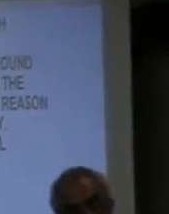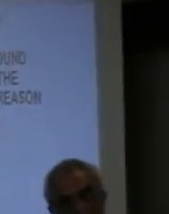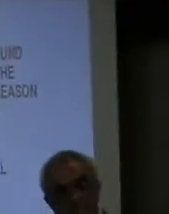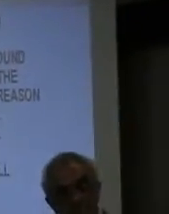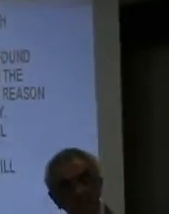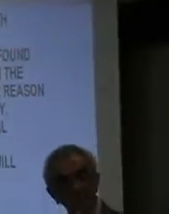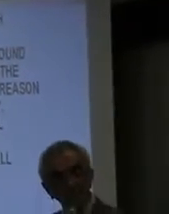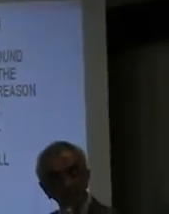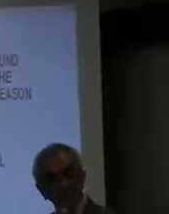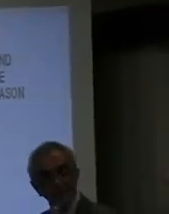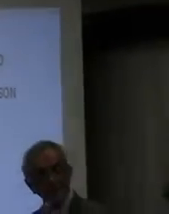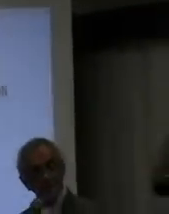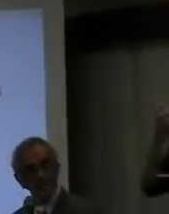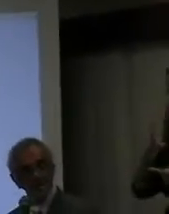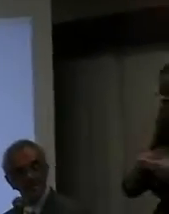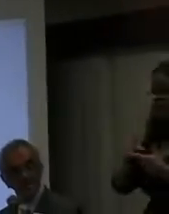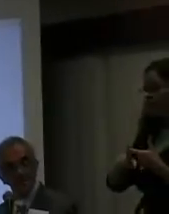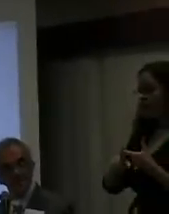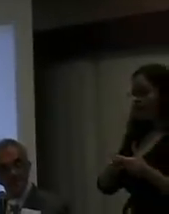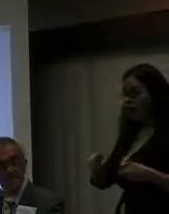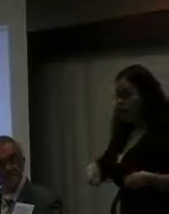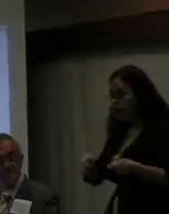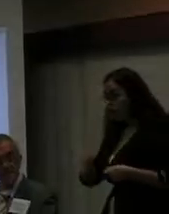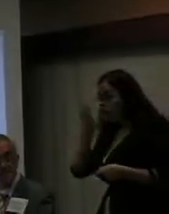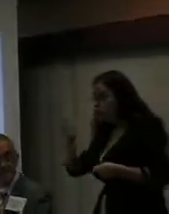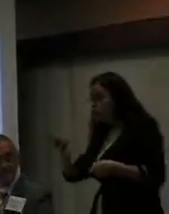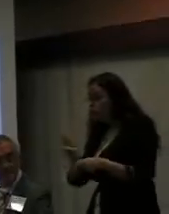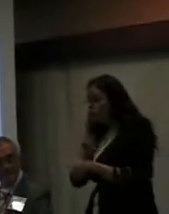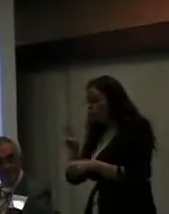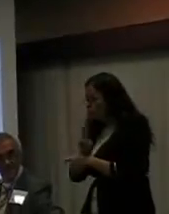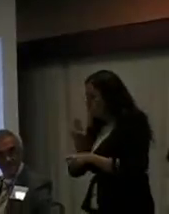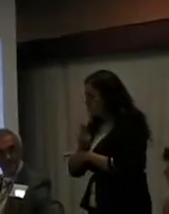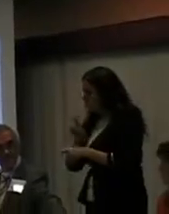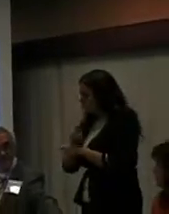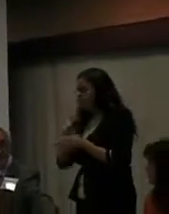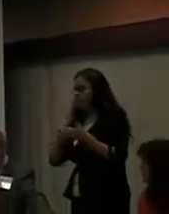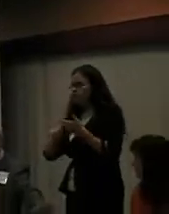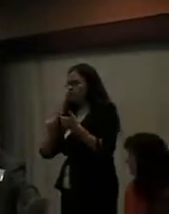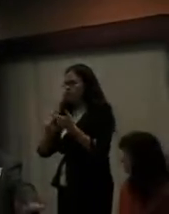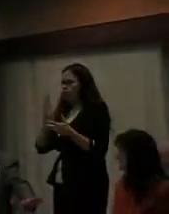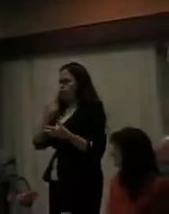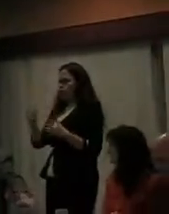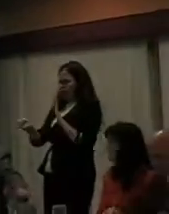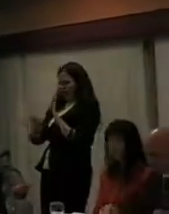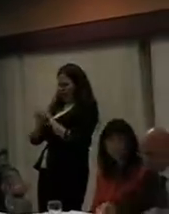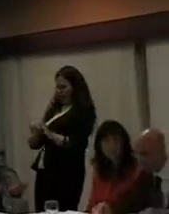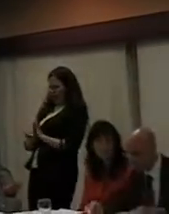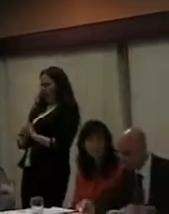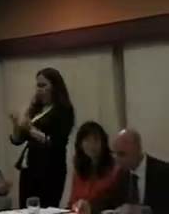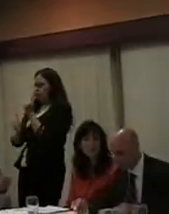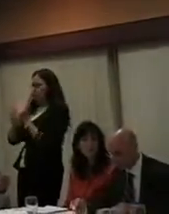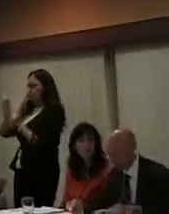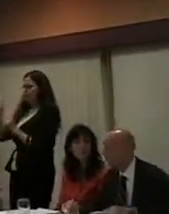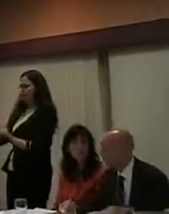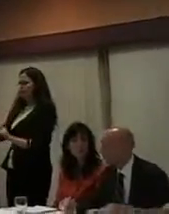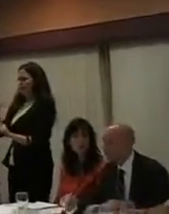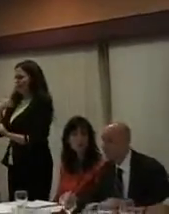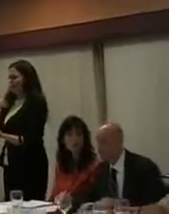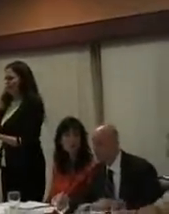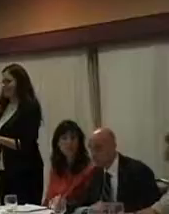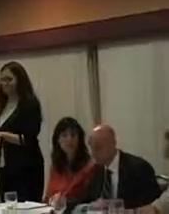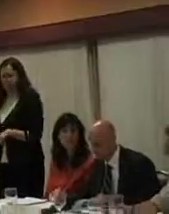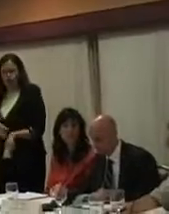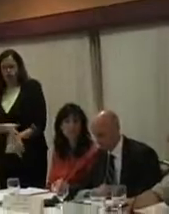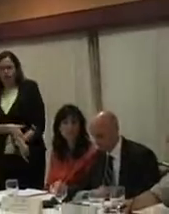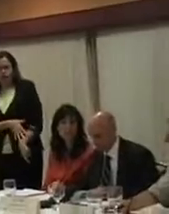visual impairment, a mobility disability, hundreds of other disabilities. Screening used in this way